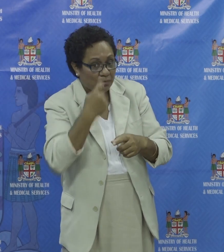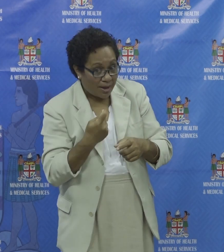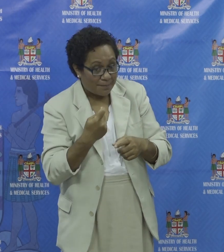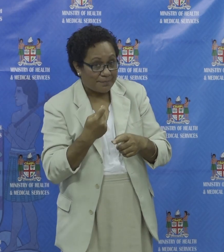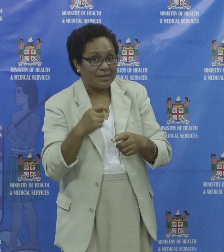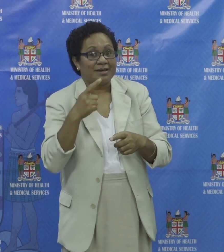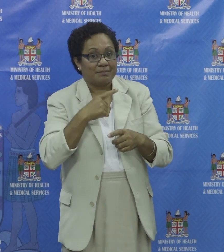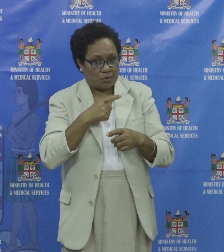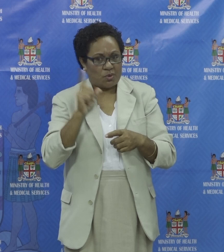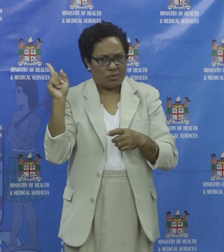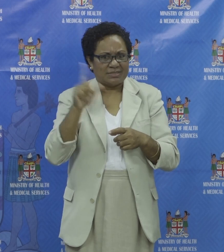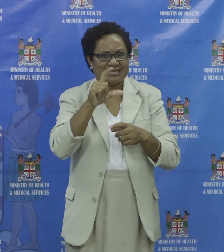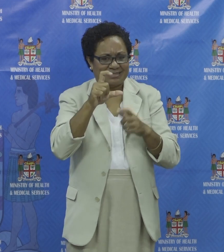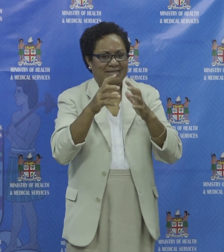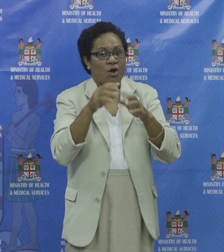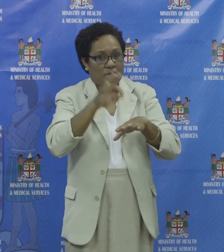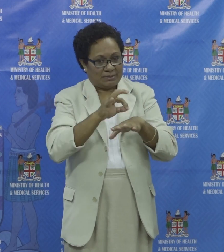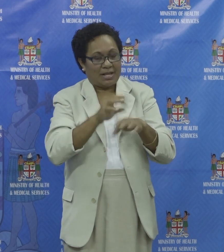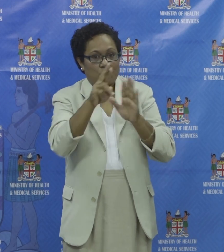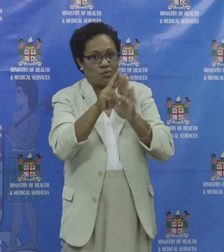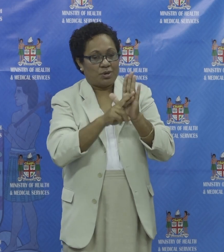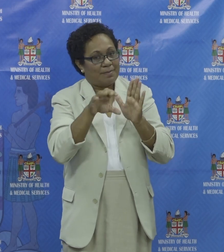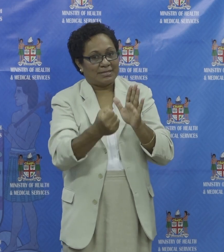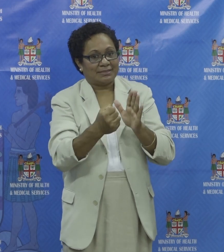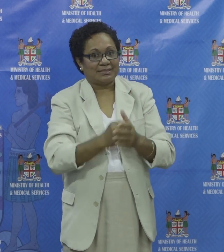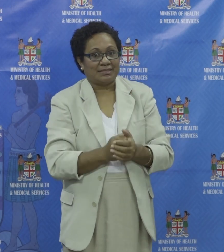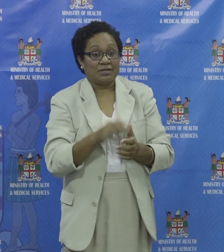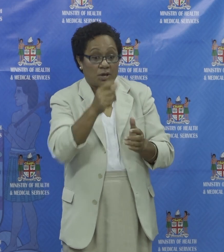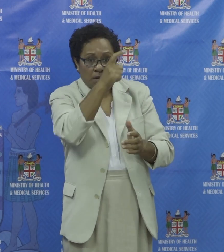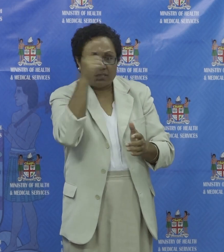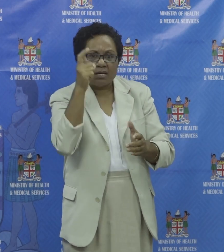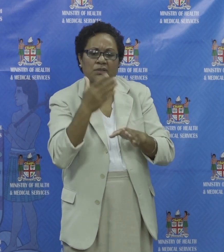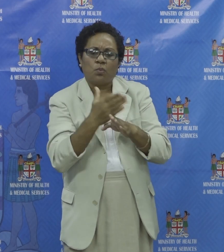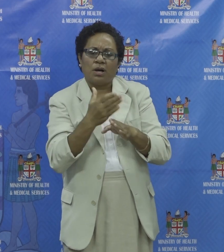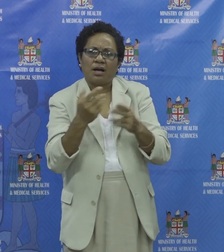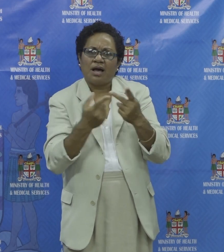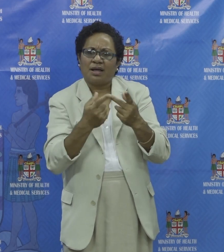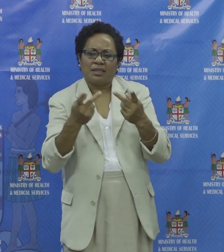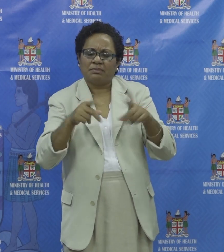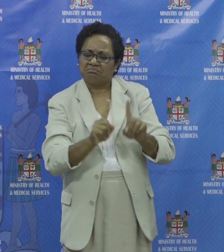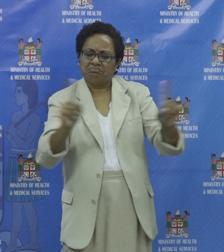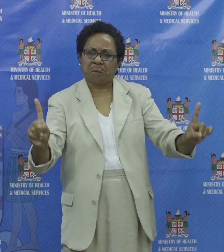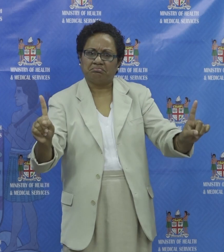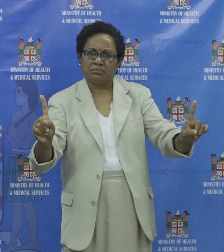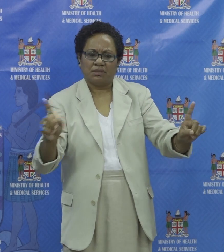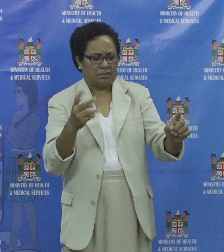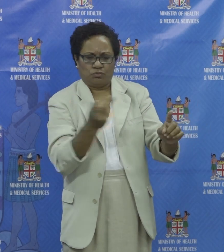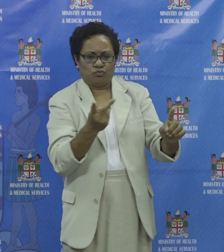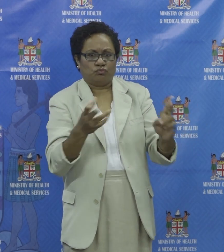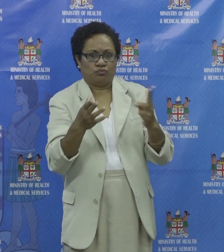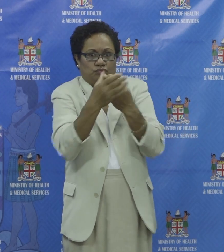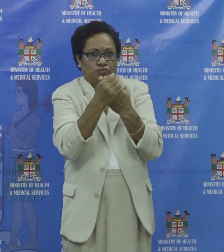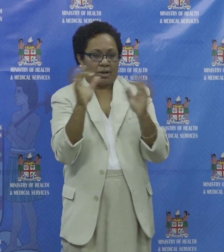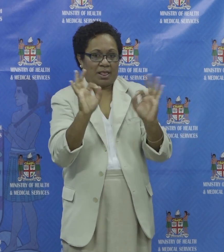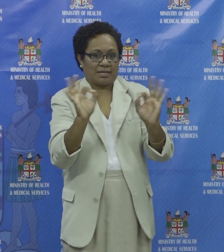existing surveillance program. The nurse worked at a different part of the hospital to the positive patient, and at this early